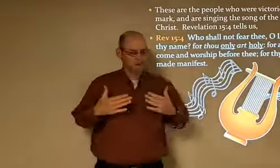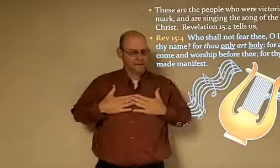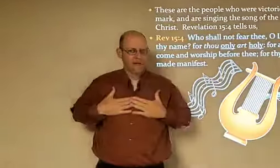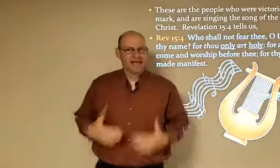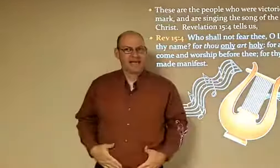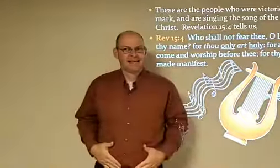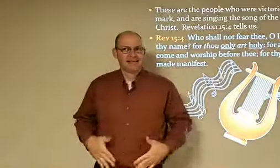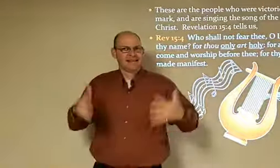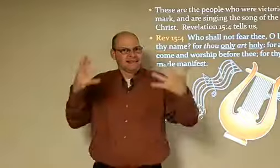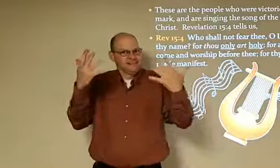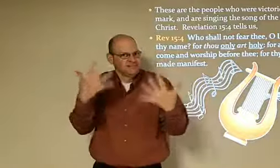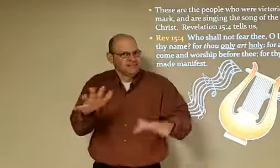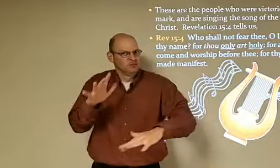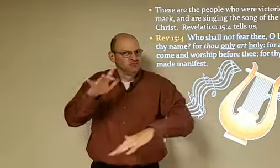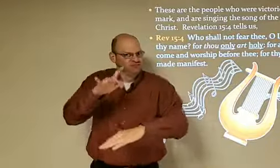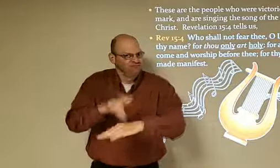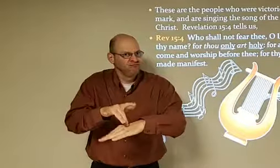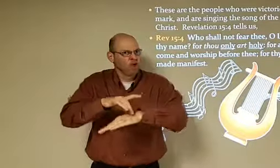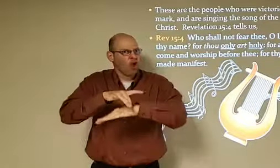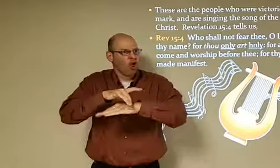praising. So manifest,